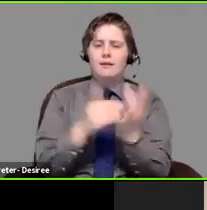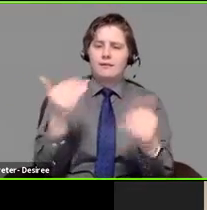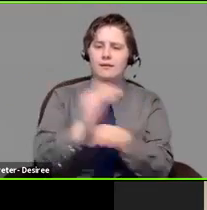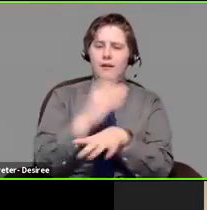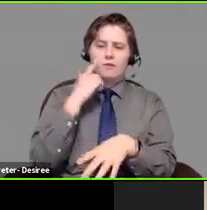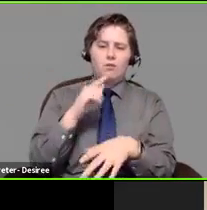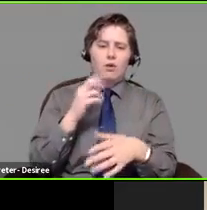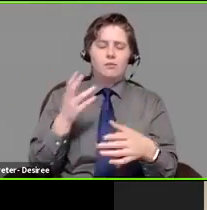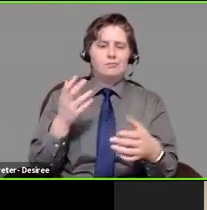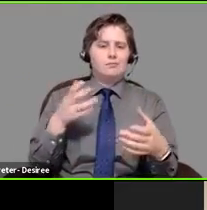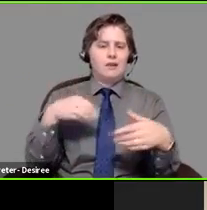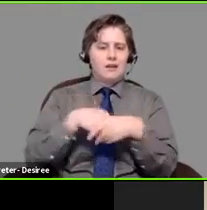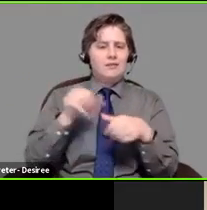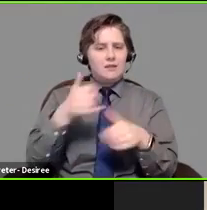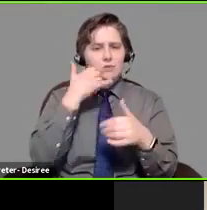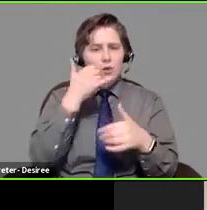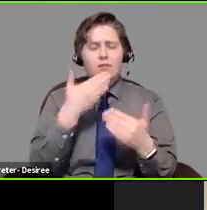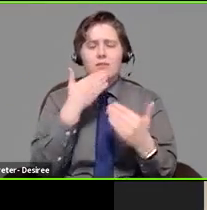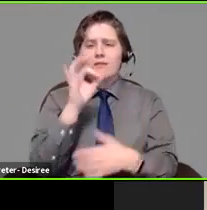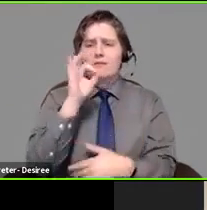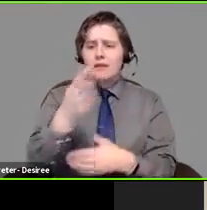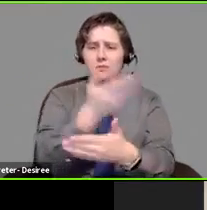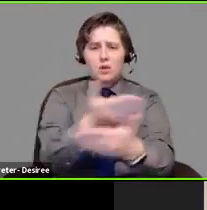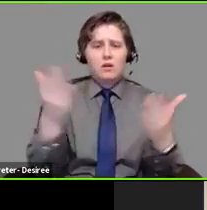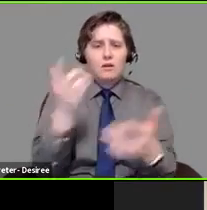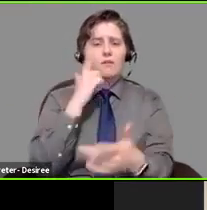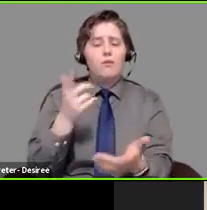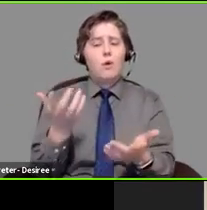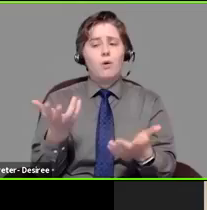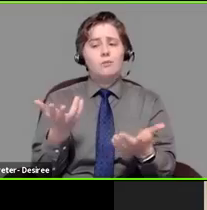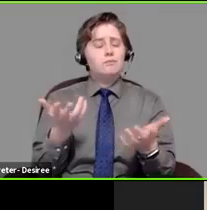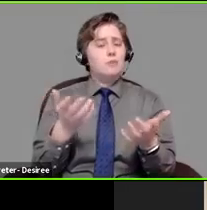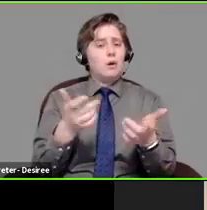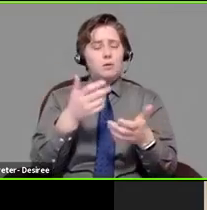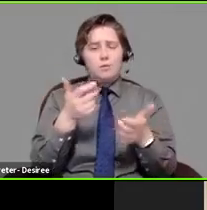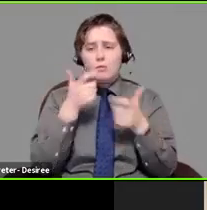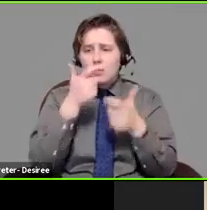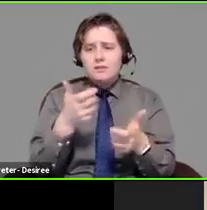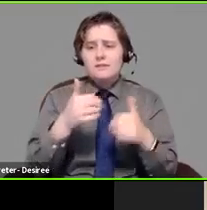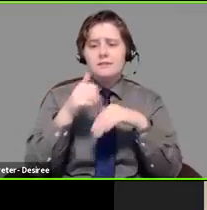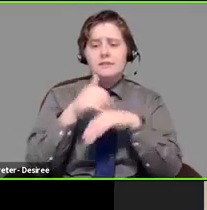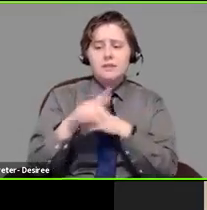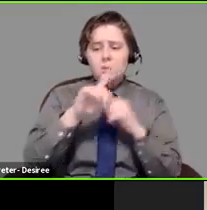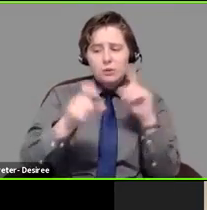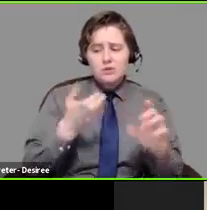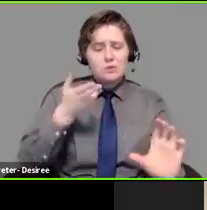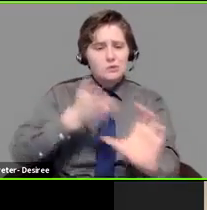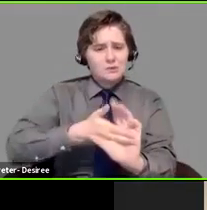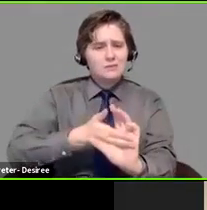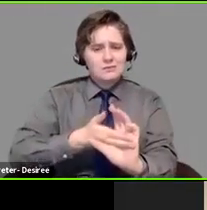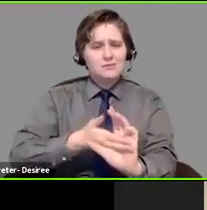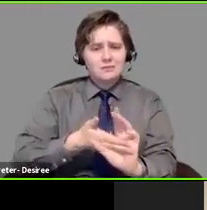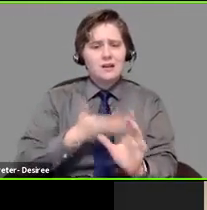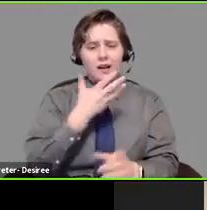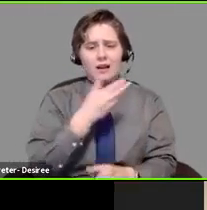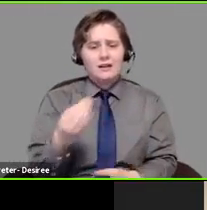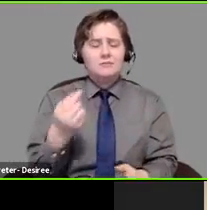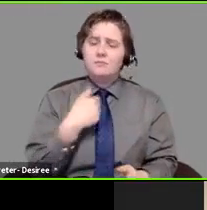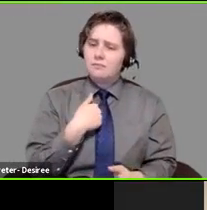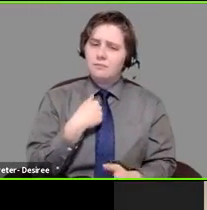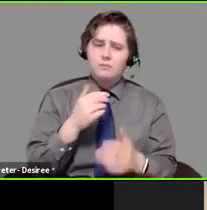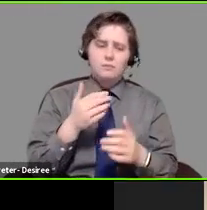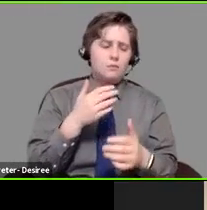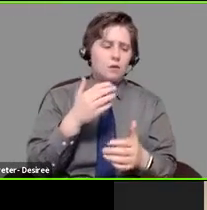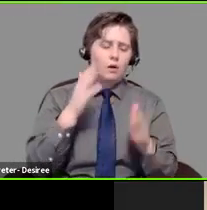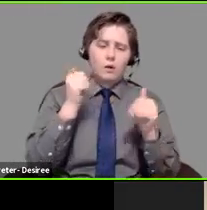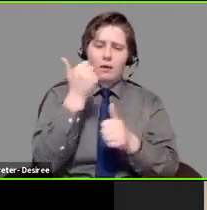being on this call. Thank you, Facebook folks, for being on and sending us your questions and joining us. And I am just wishing